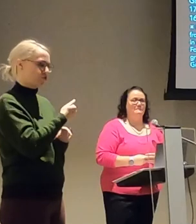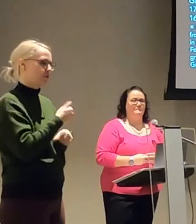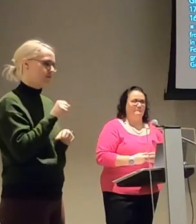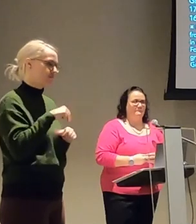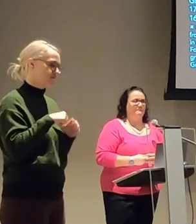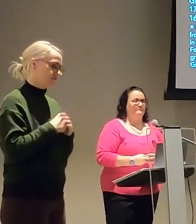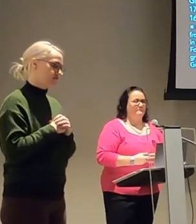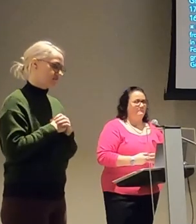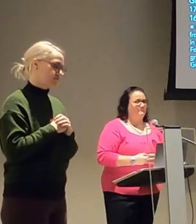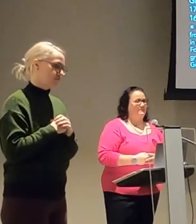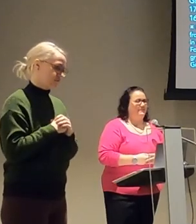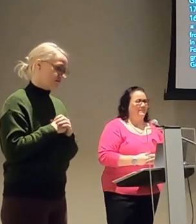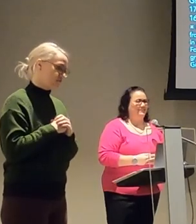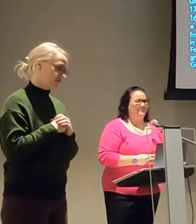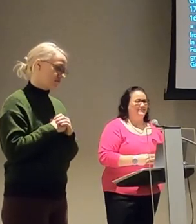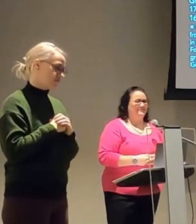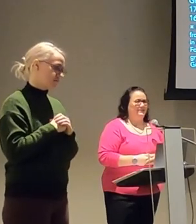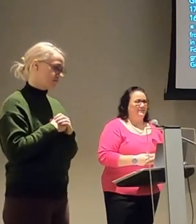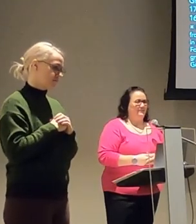Yep.